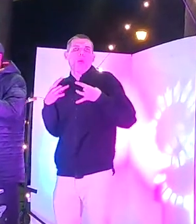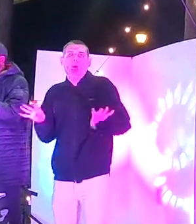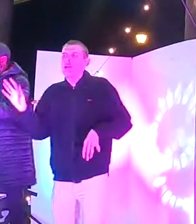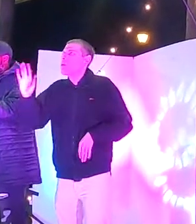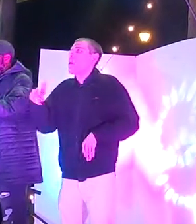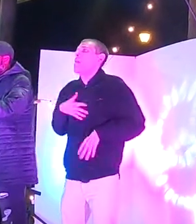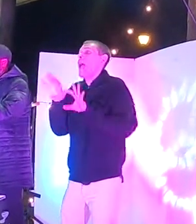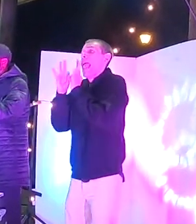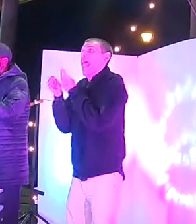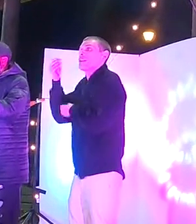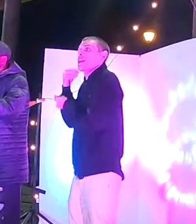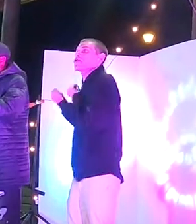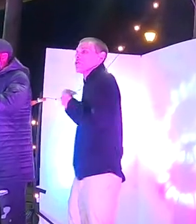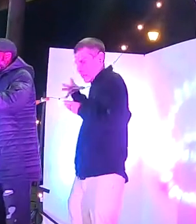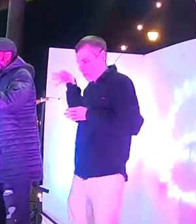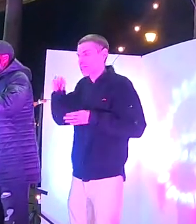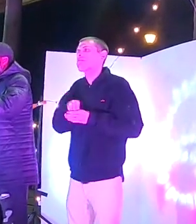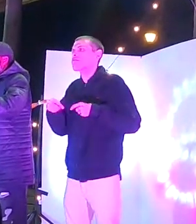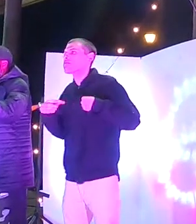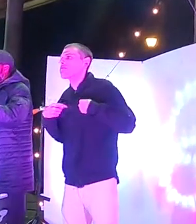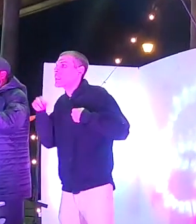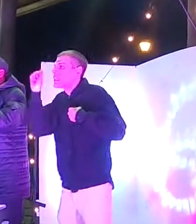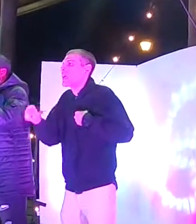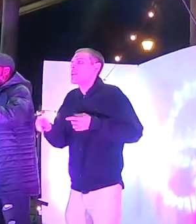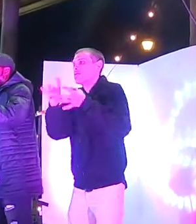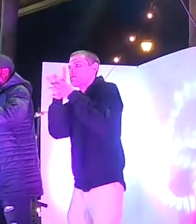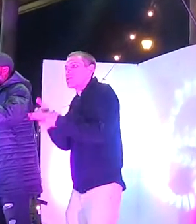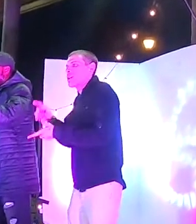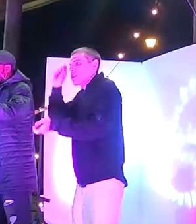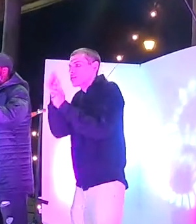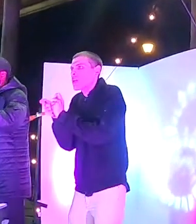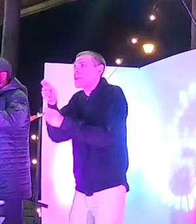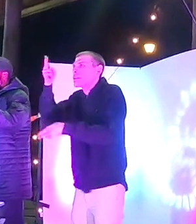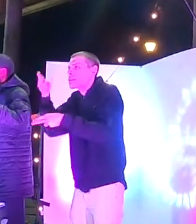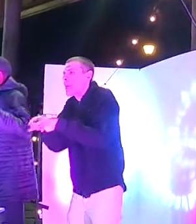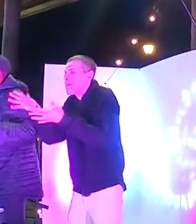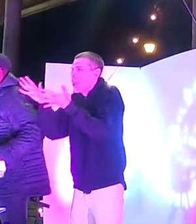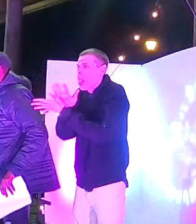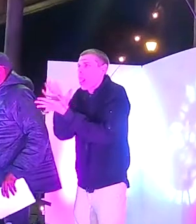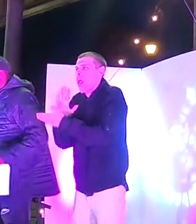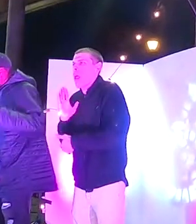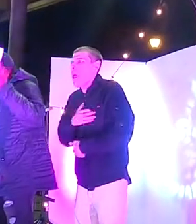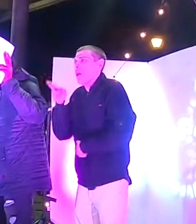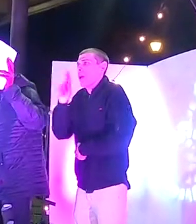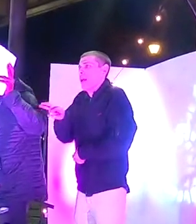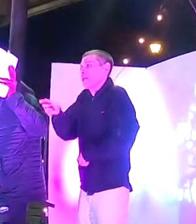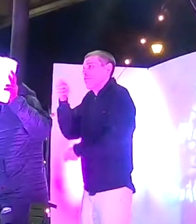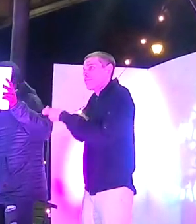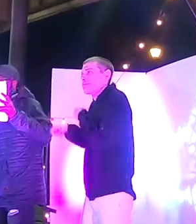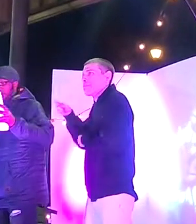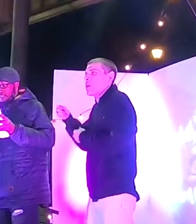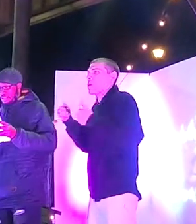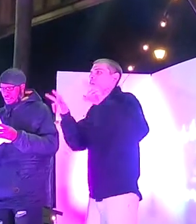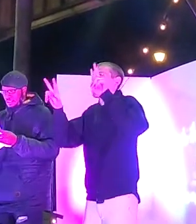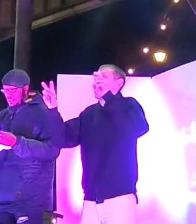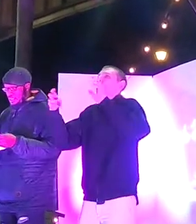my ancestors. Although they changed the name of shame for our heritage, the stigma called